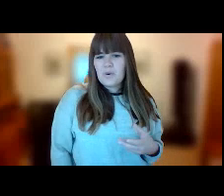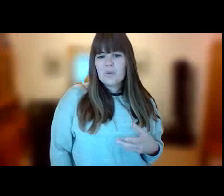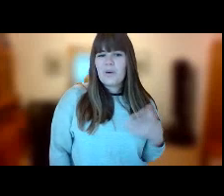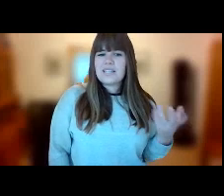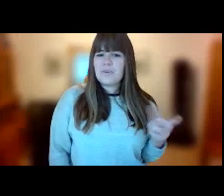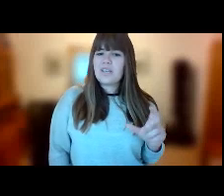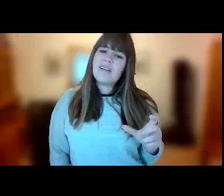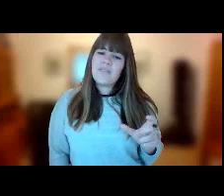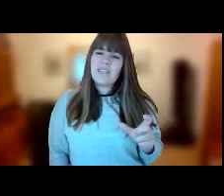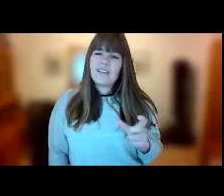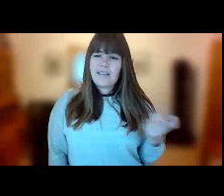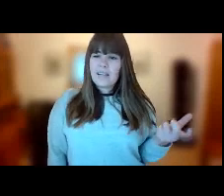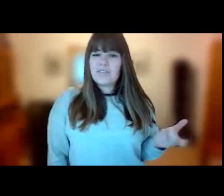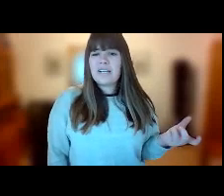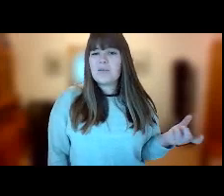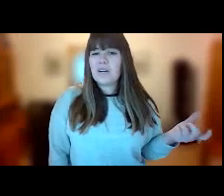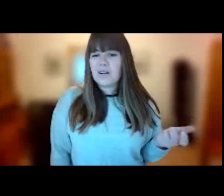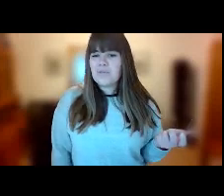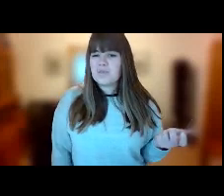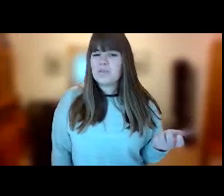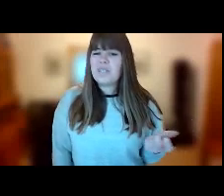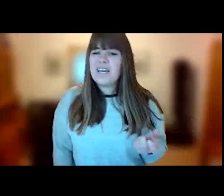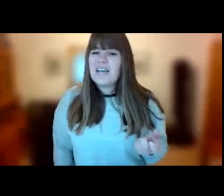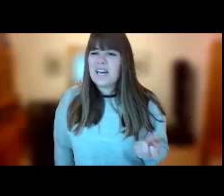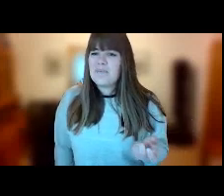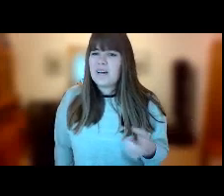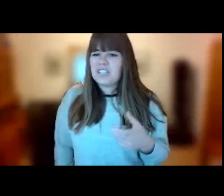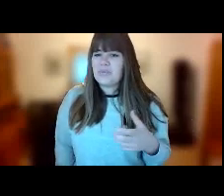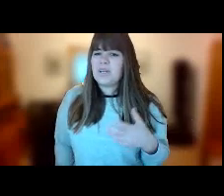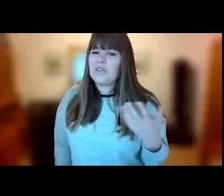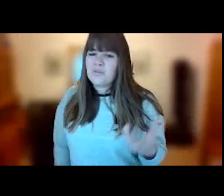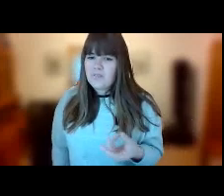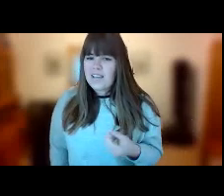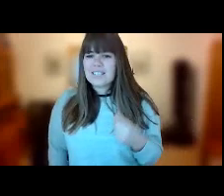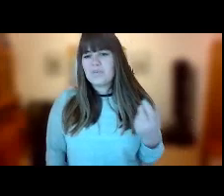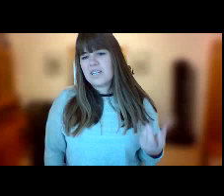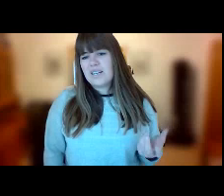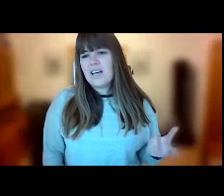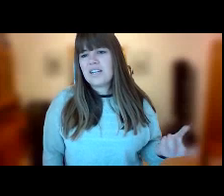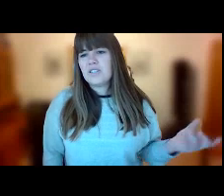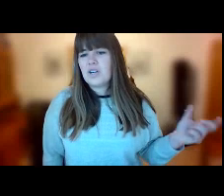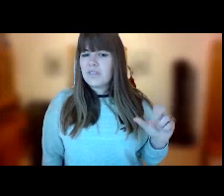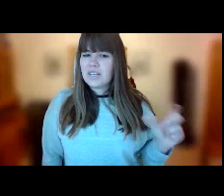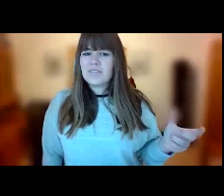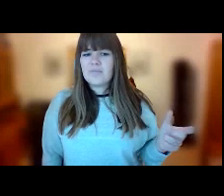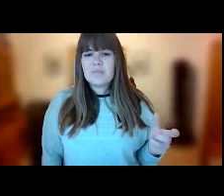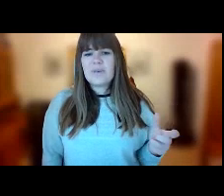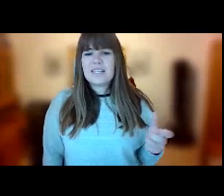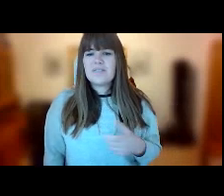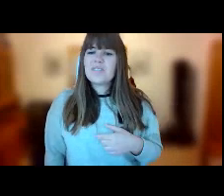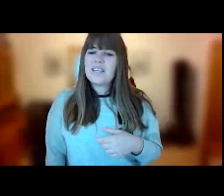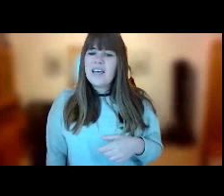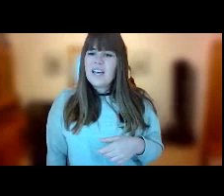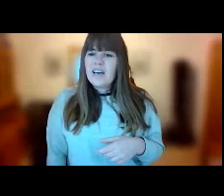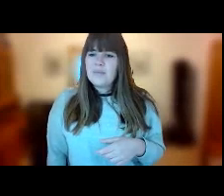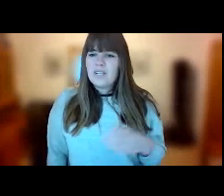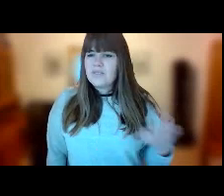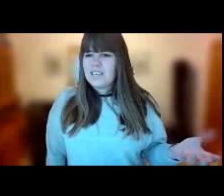things before or ways that we currently think, and that can feel a little bit uncomfortable. But actually, if we can all reflect and we can learn and try and think of different